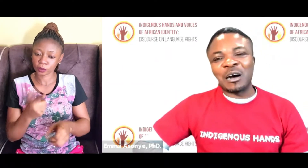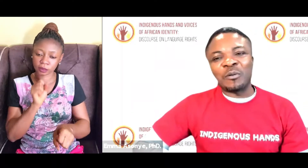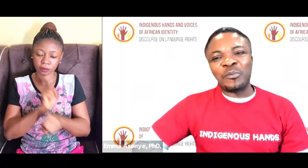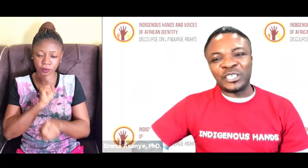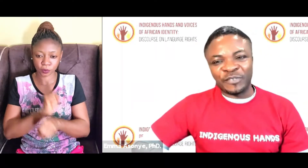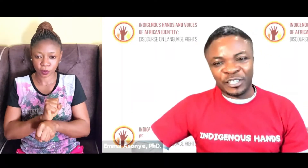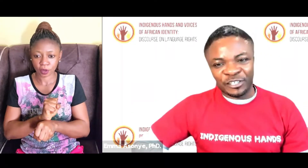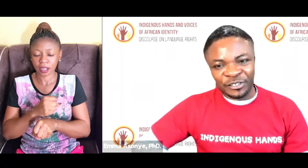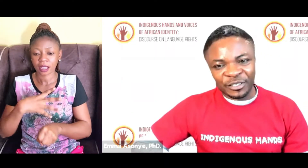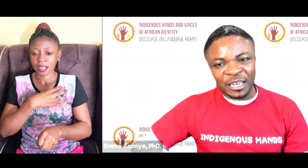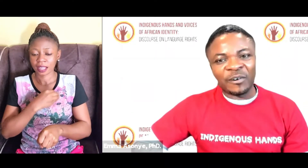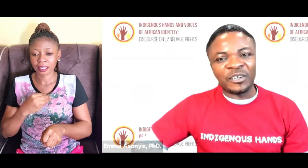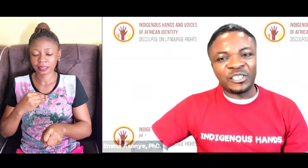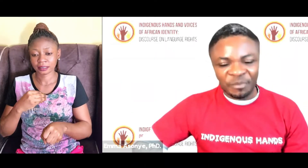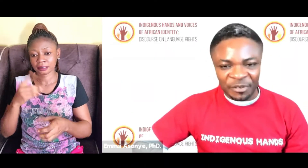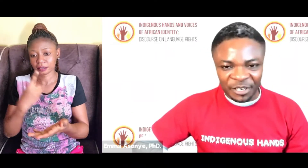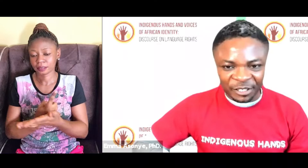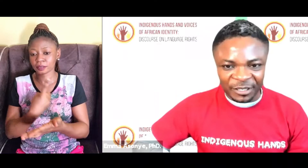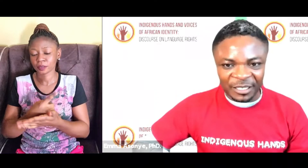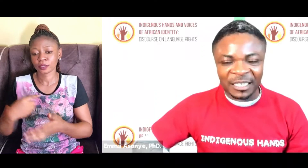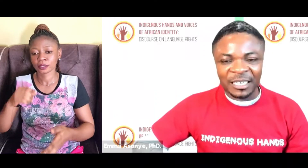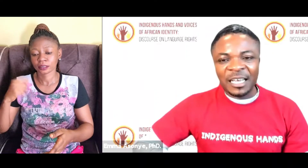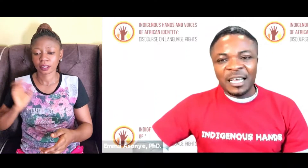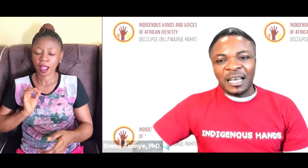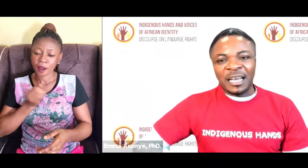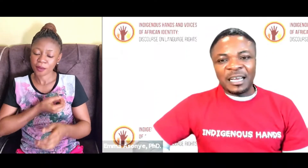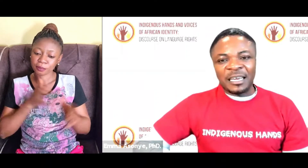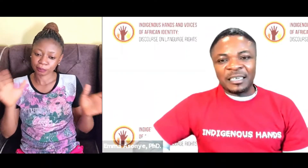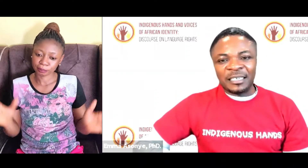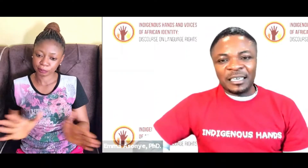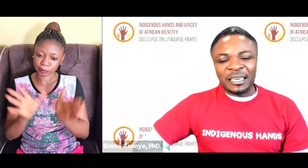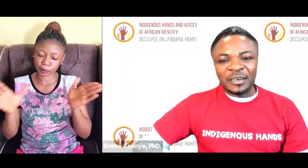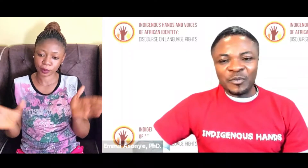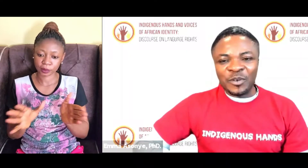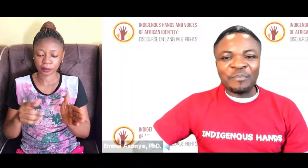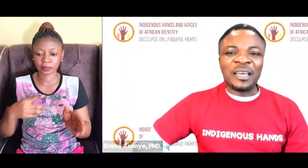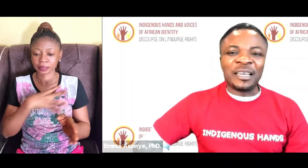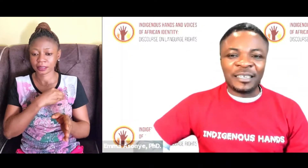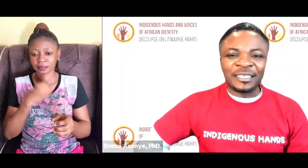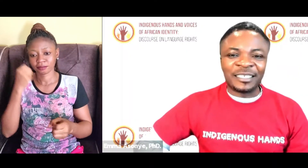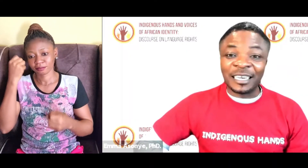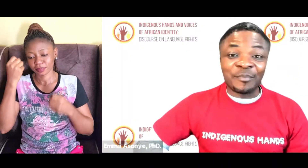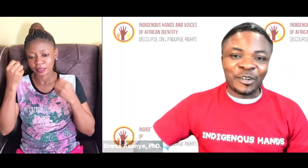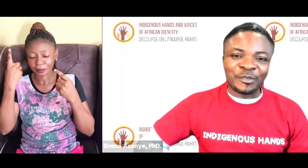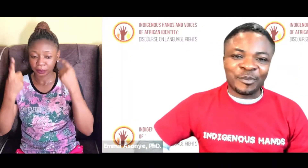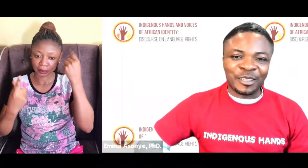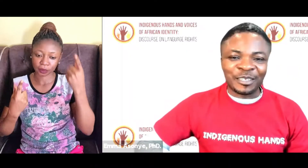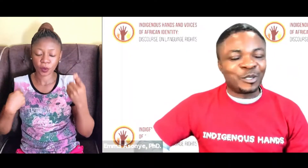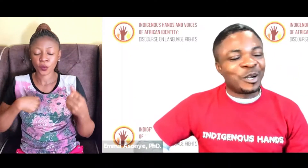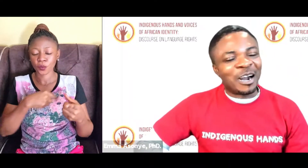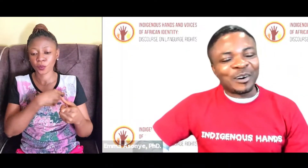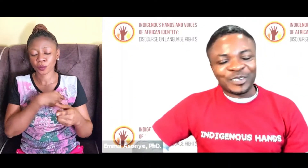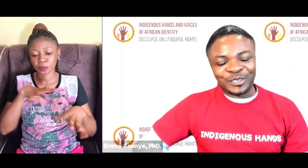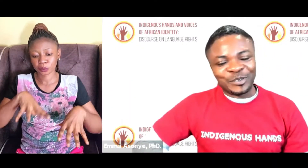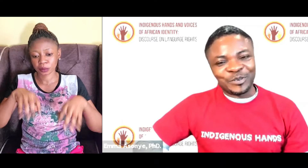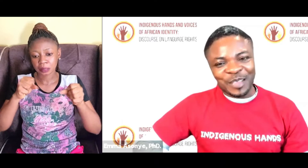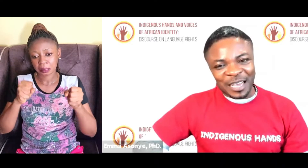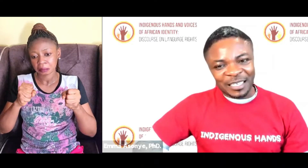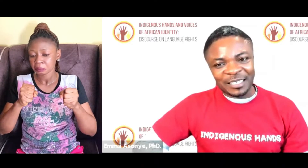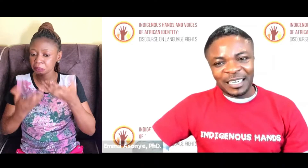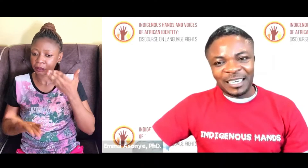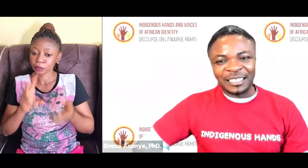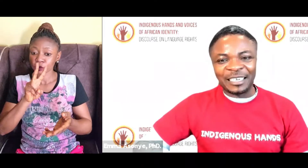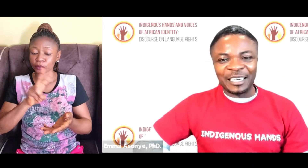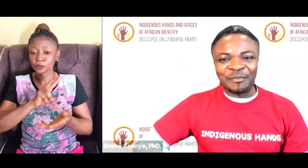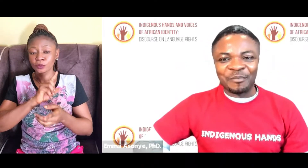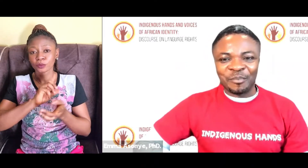discuss our motivations, our inspirations, and we may take much more than 2 hours to do